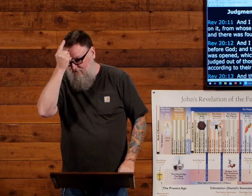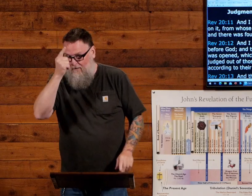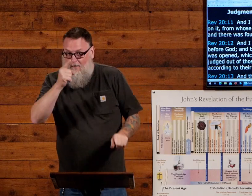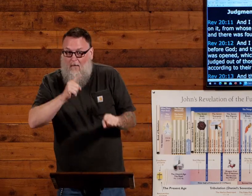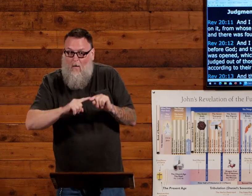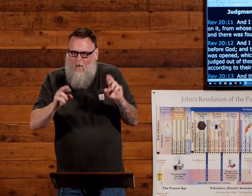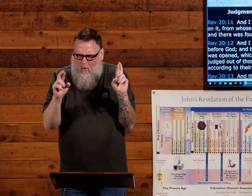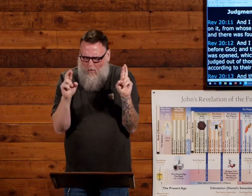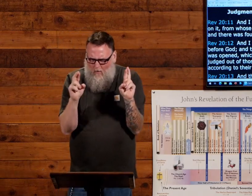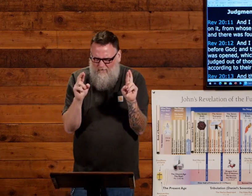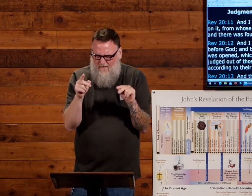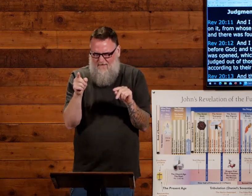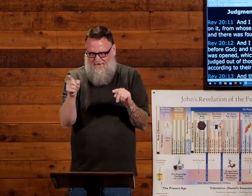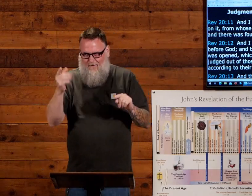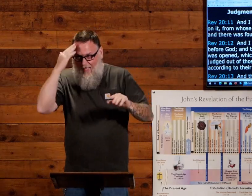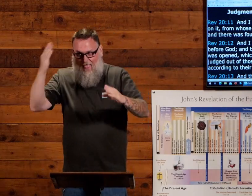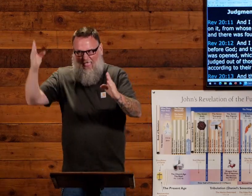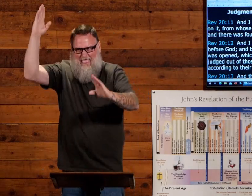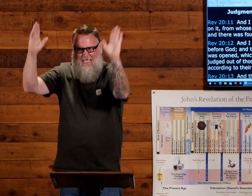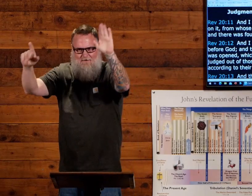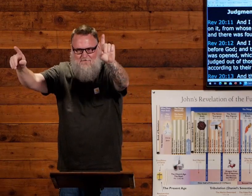nature. But hopefully,